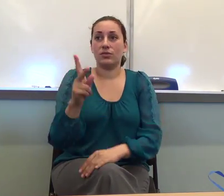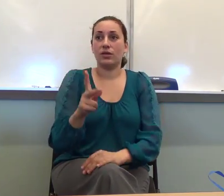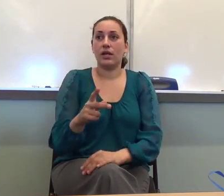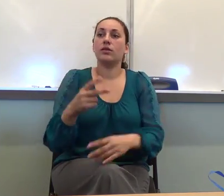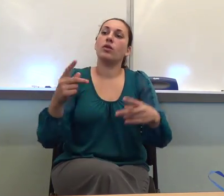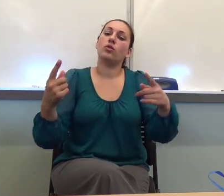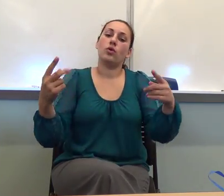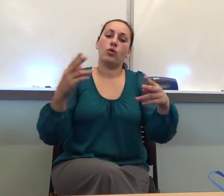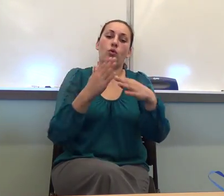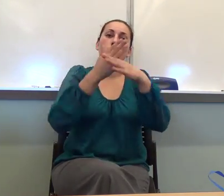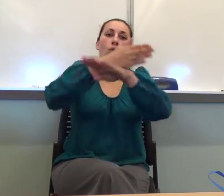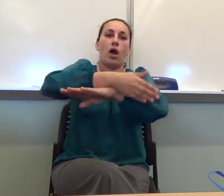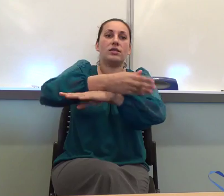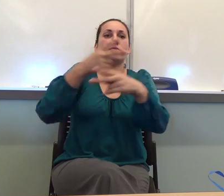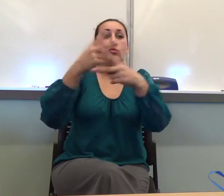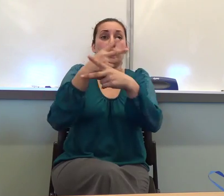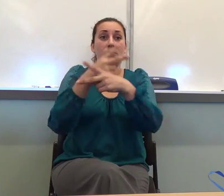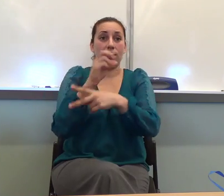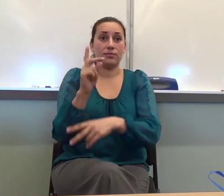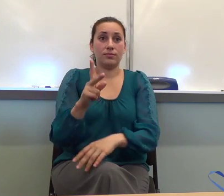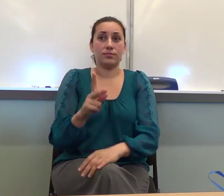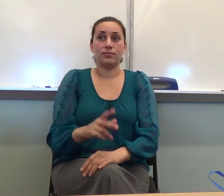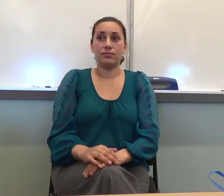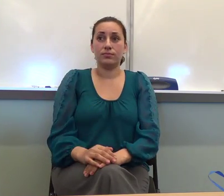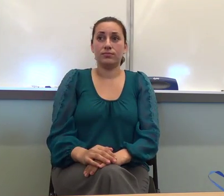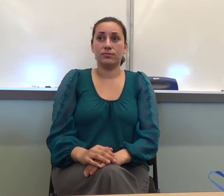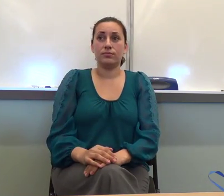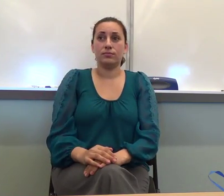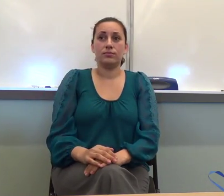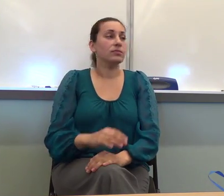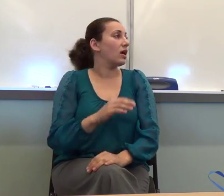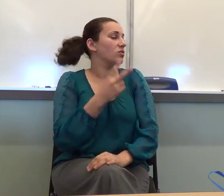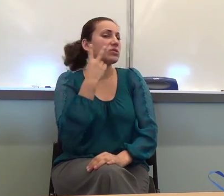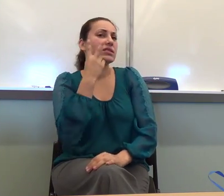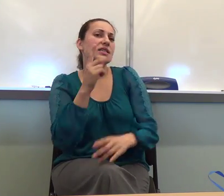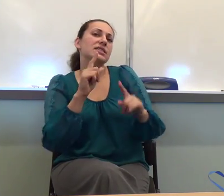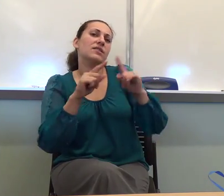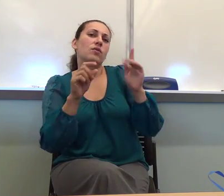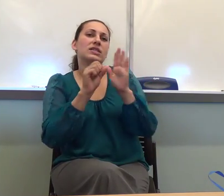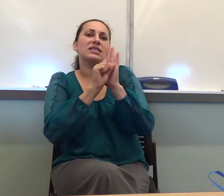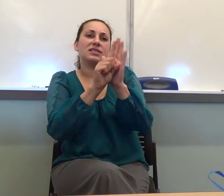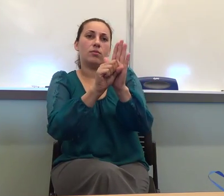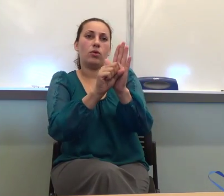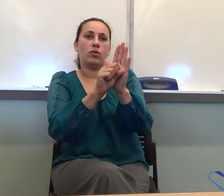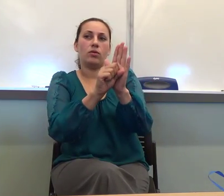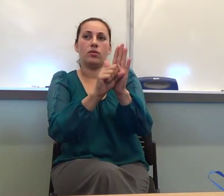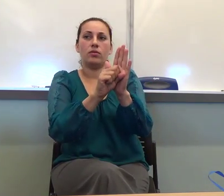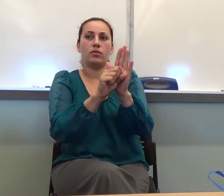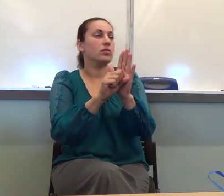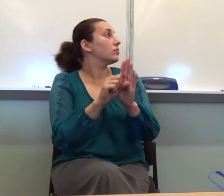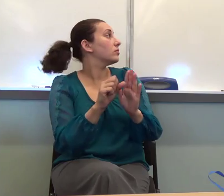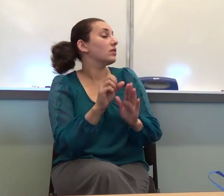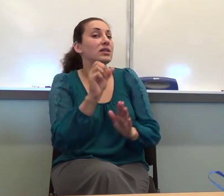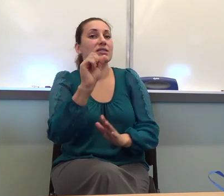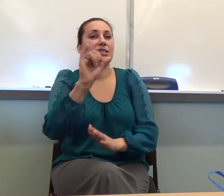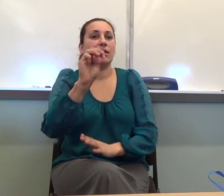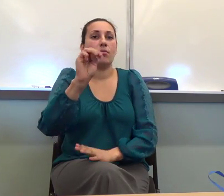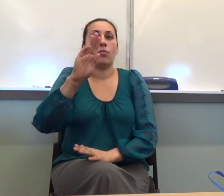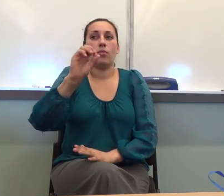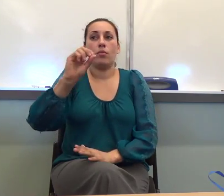multiplication. And we'll also see a different notation for this. In fact, let's look at the new notation. We found out